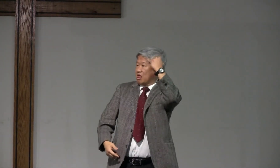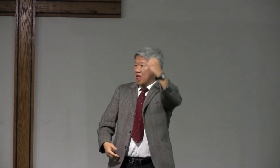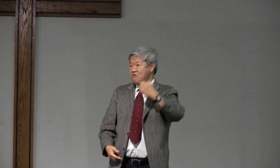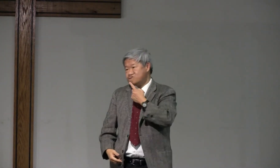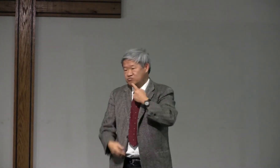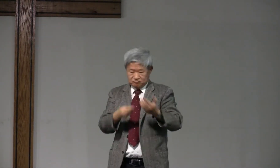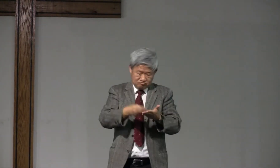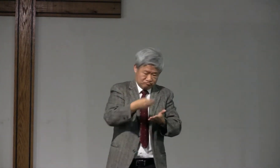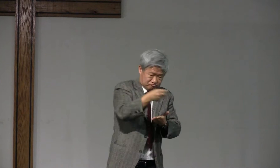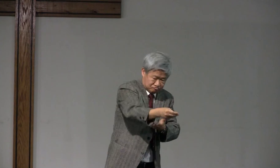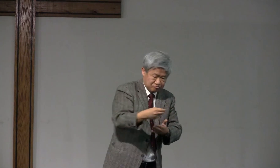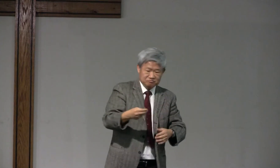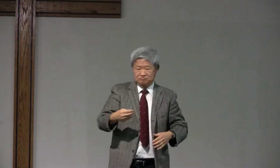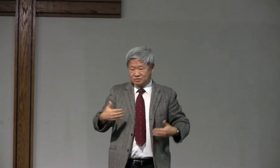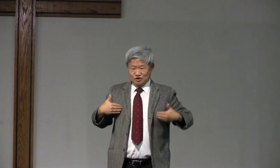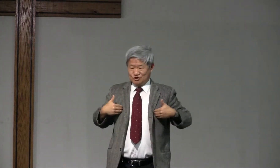if I'm the pastor and I like,